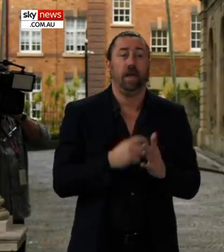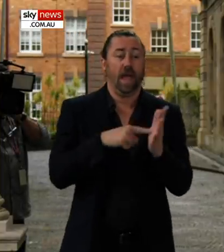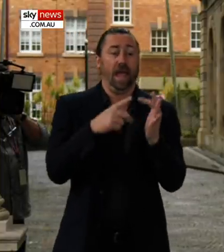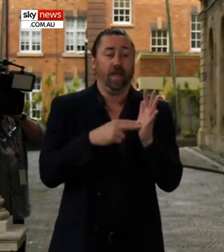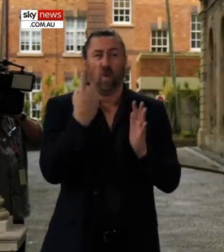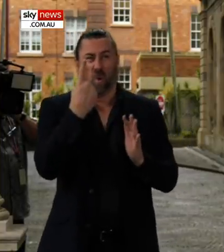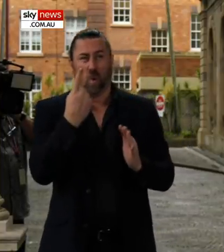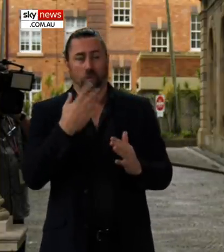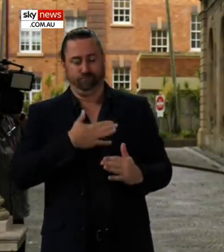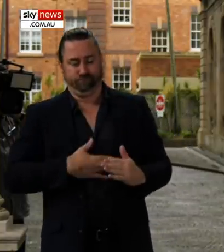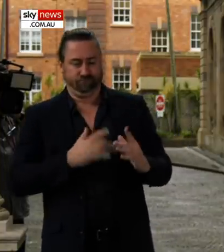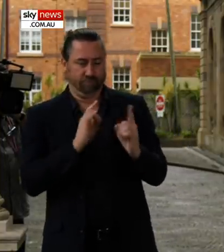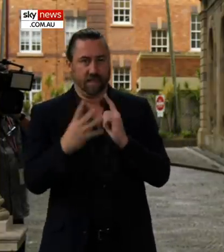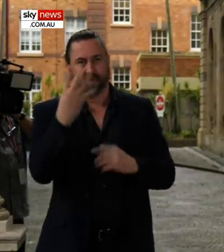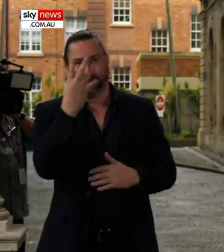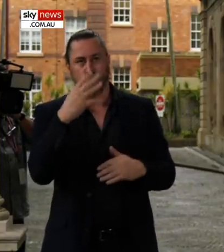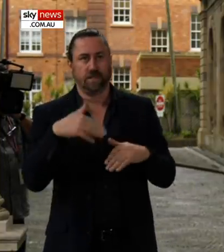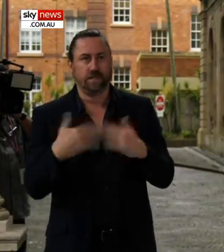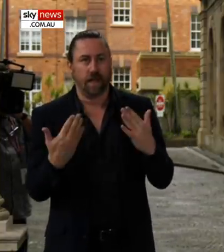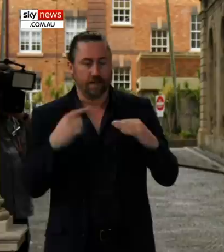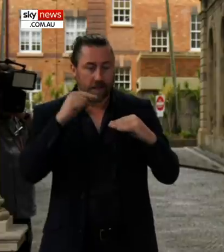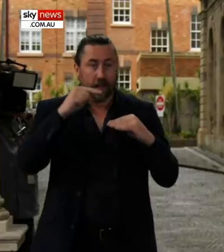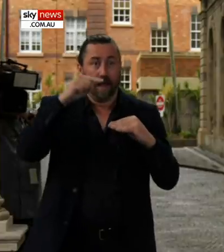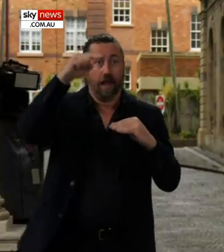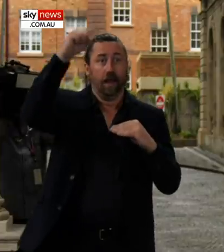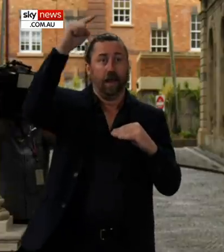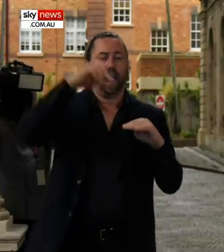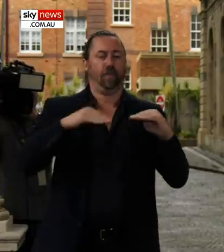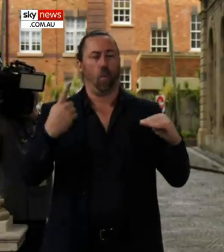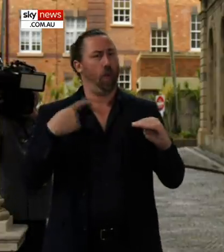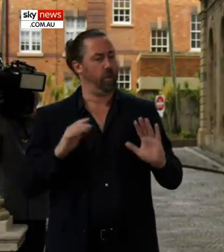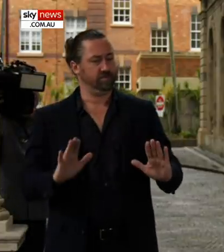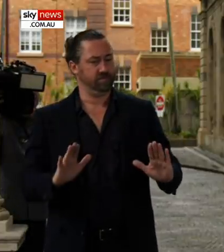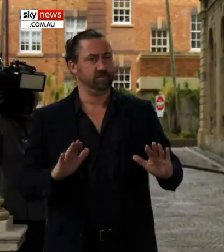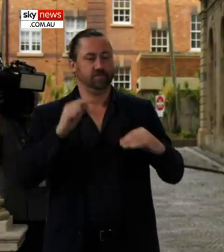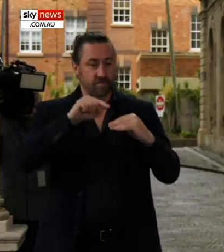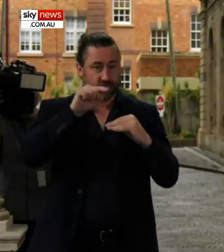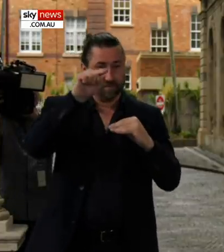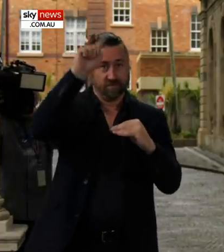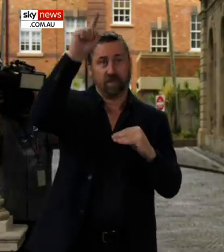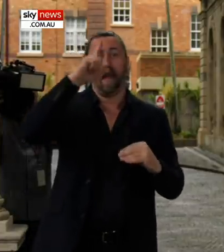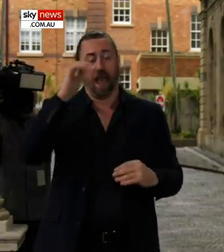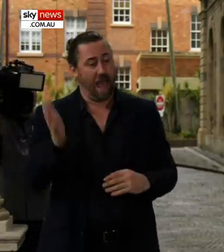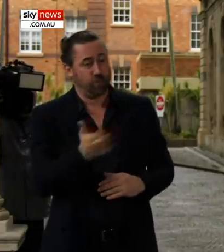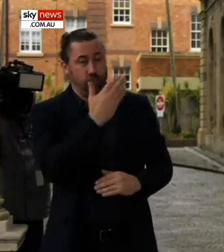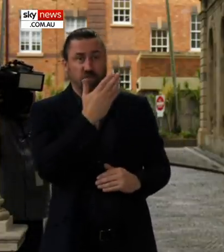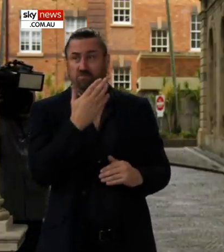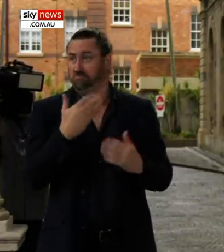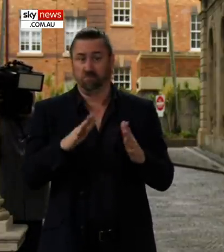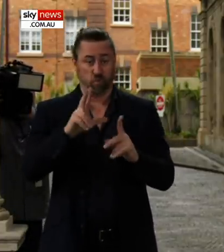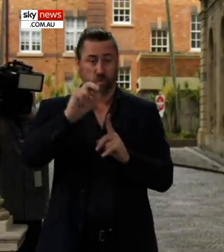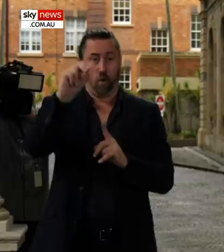stay beyond their 14 days, who are on any other floor other than floor 1. They will be able to leave from midday